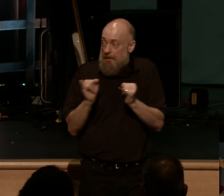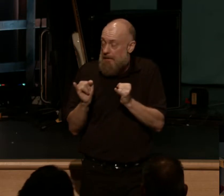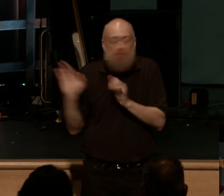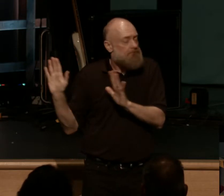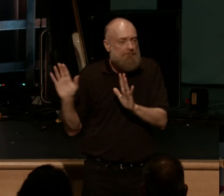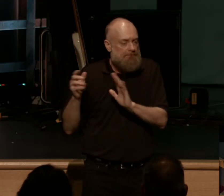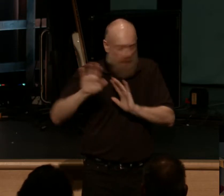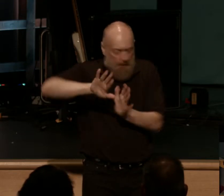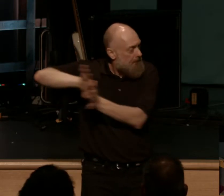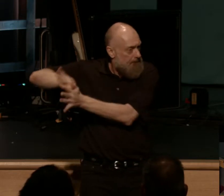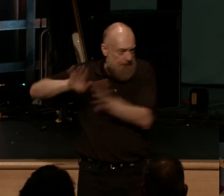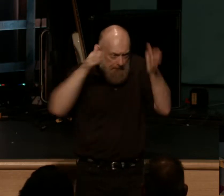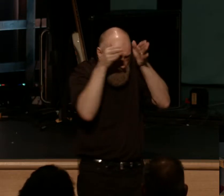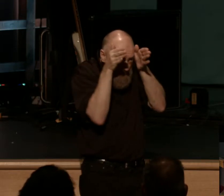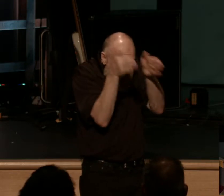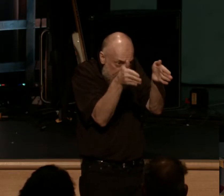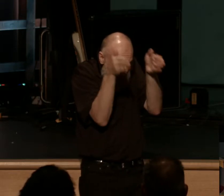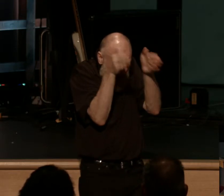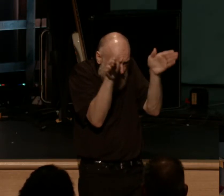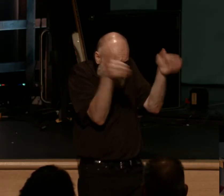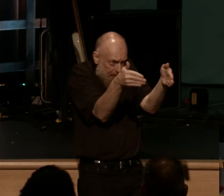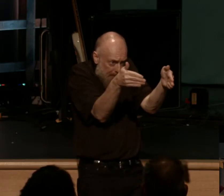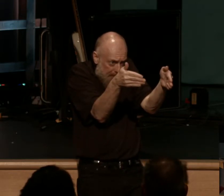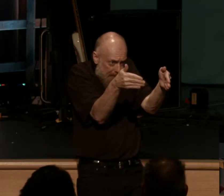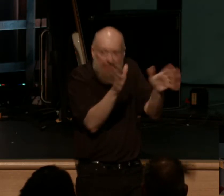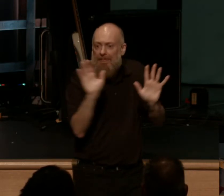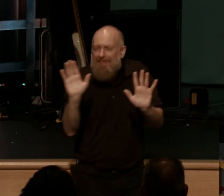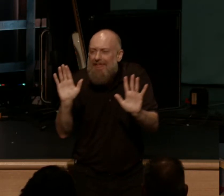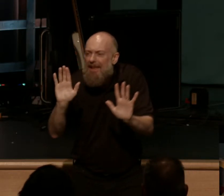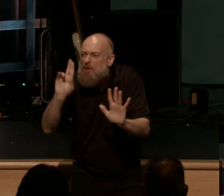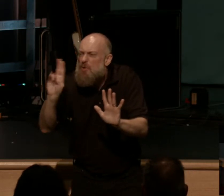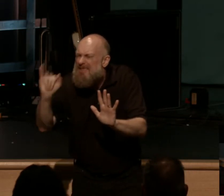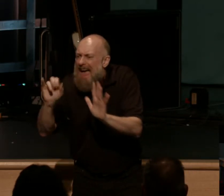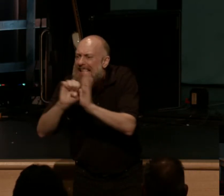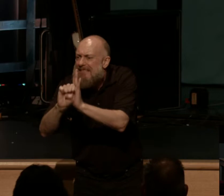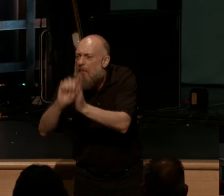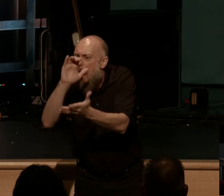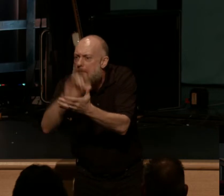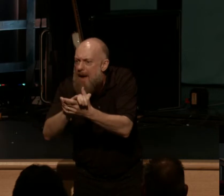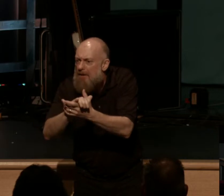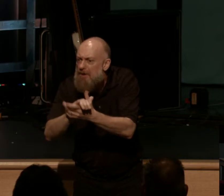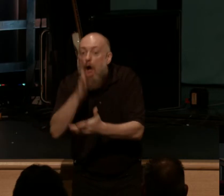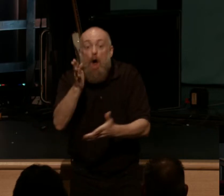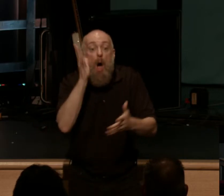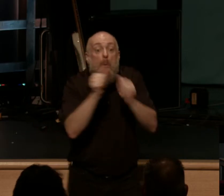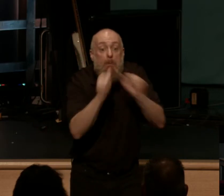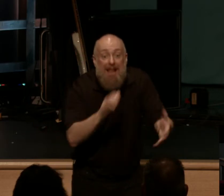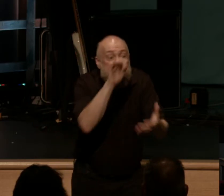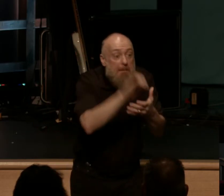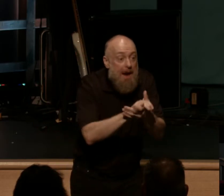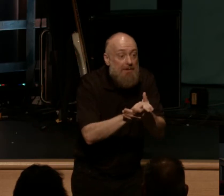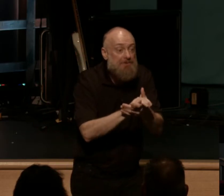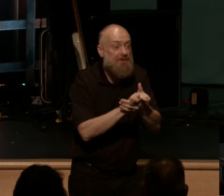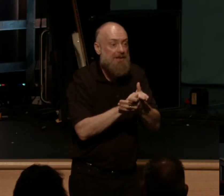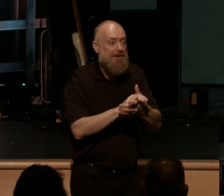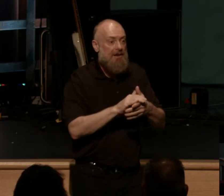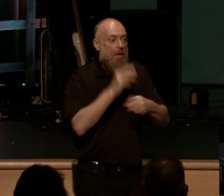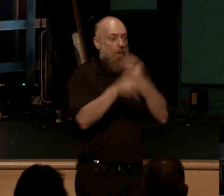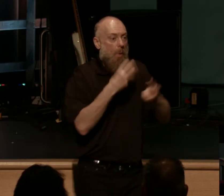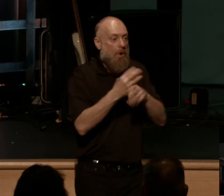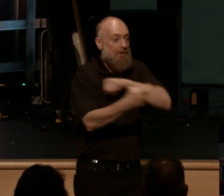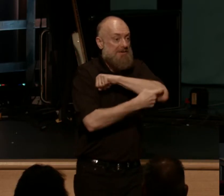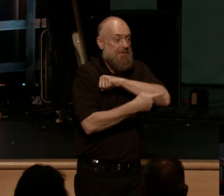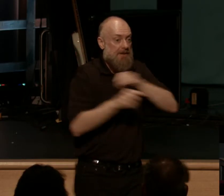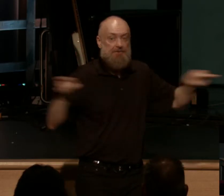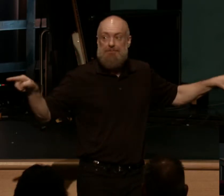made before God and one another. And you have a marriage in the end will be so blessed by the Lord as they continue not to see the world around them, but to